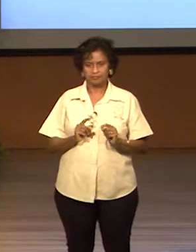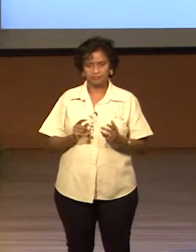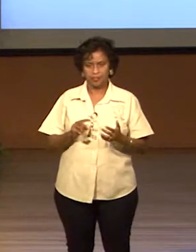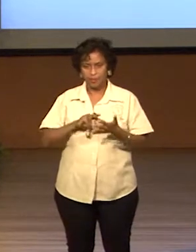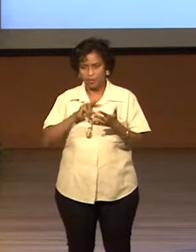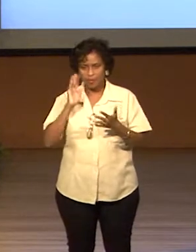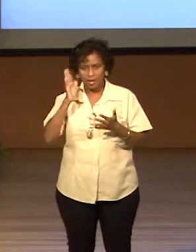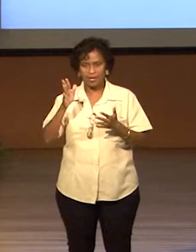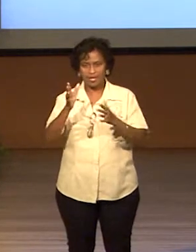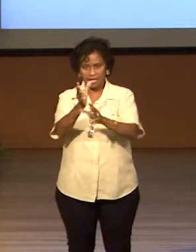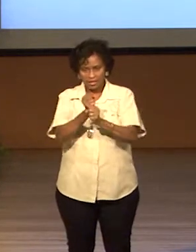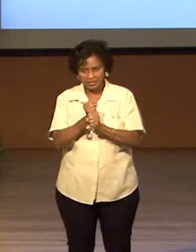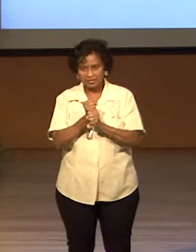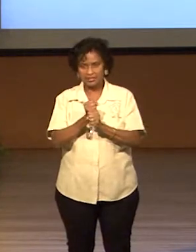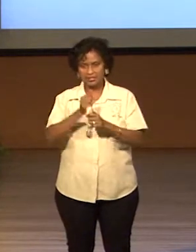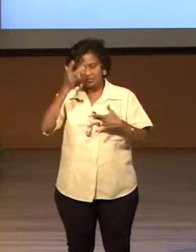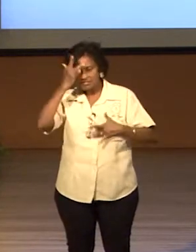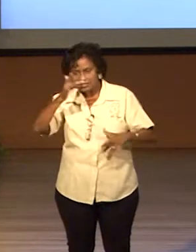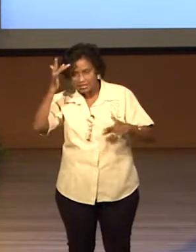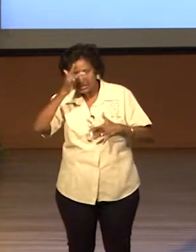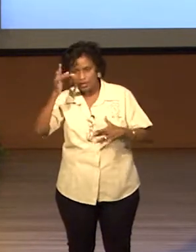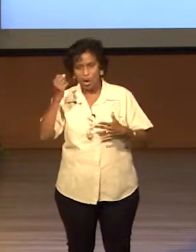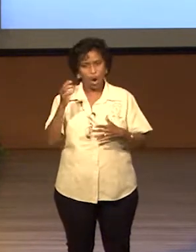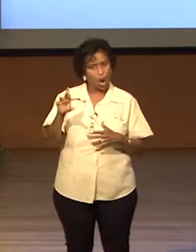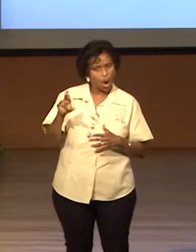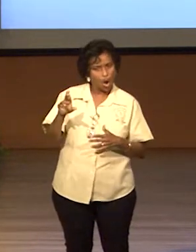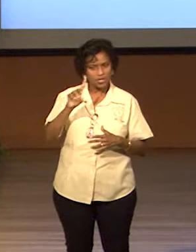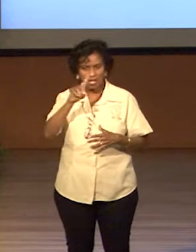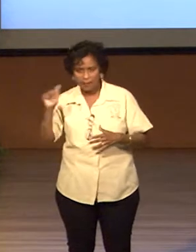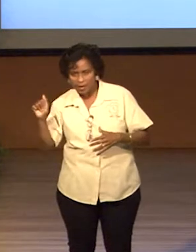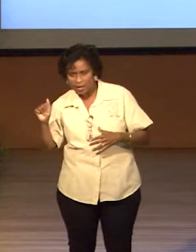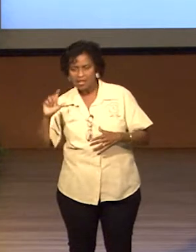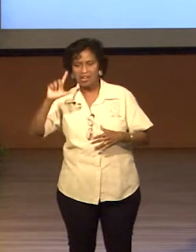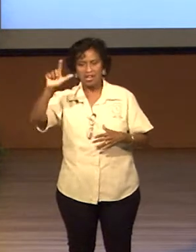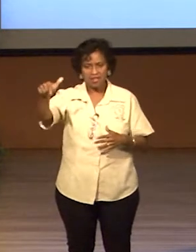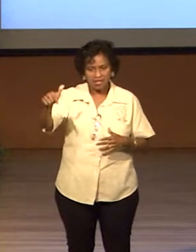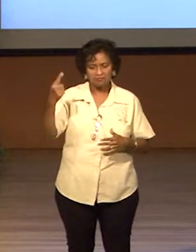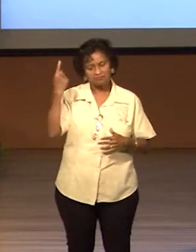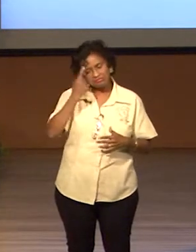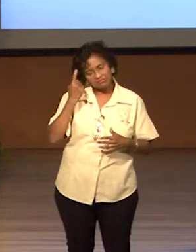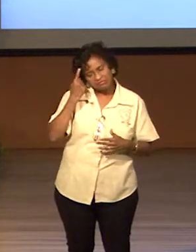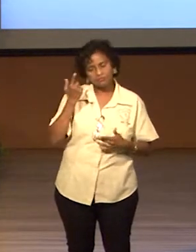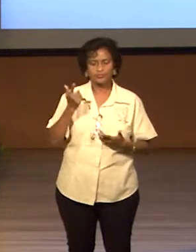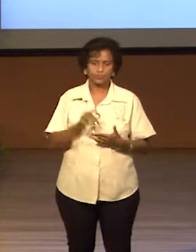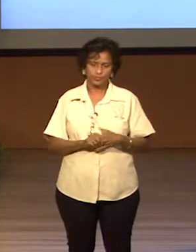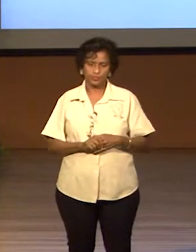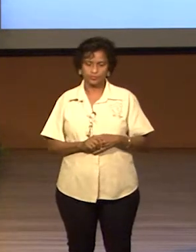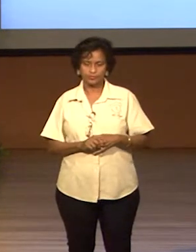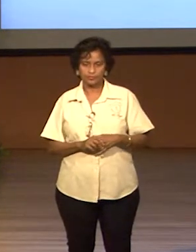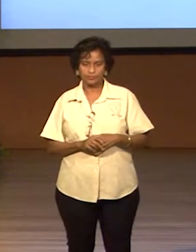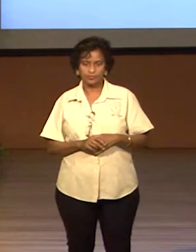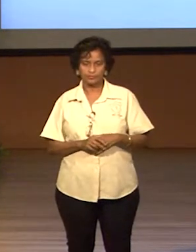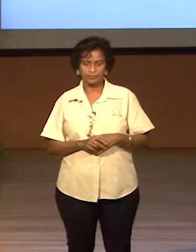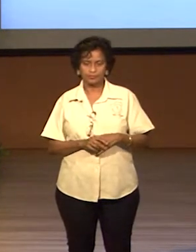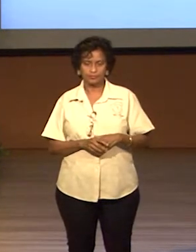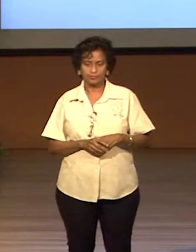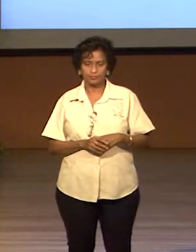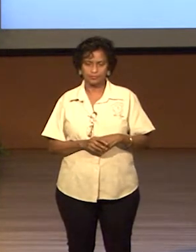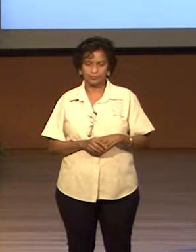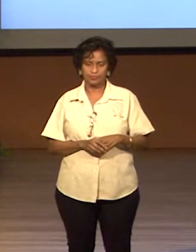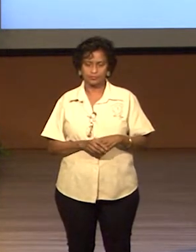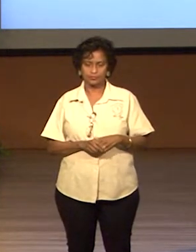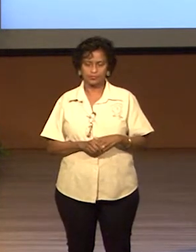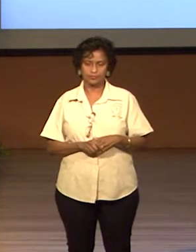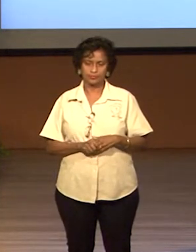mean, again, going back to the whole semantic thing about names, even the idea of special needs invites that kind